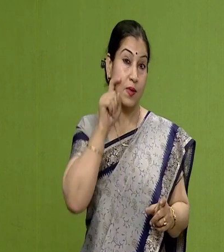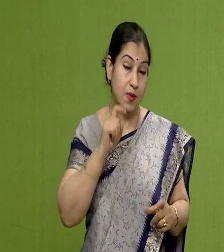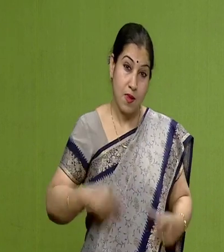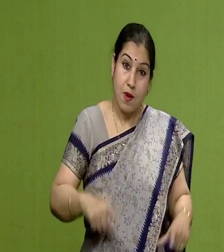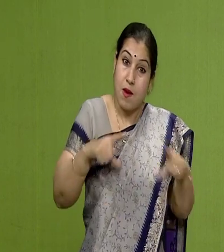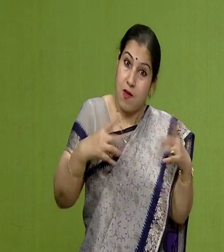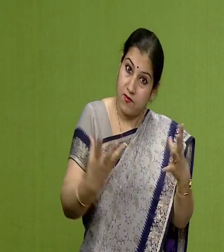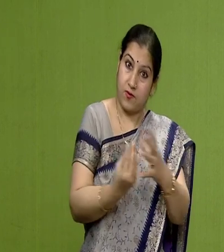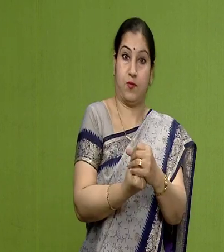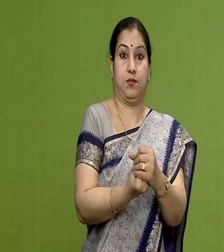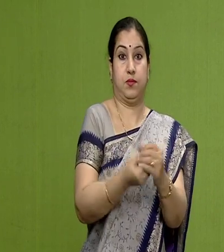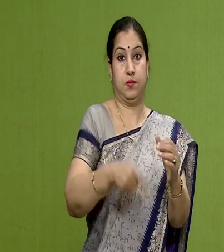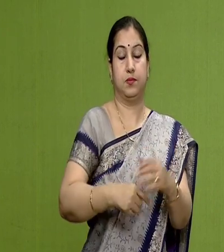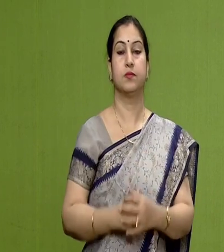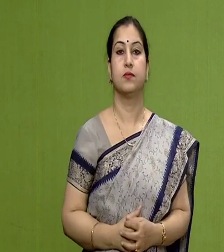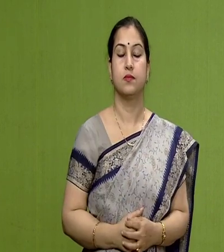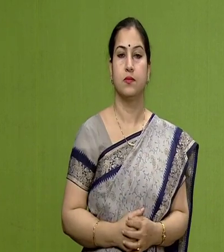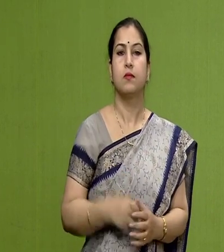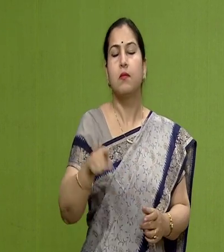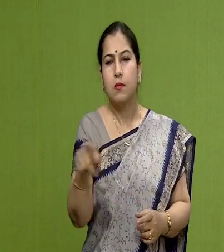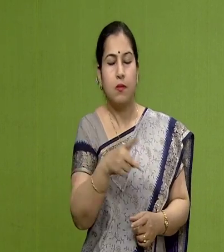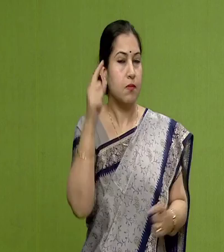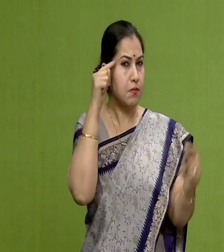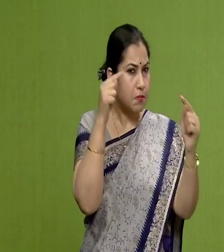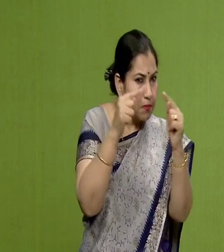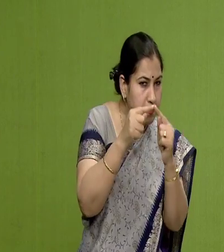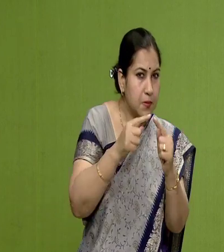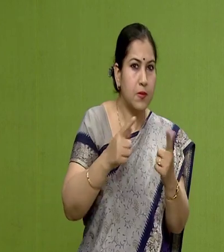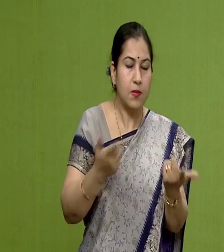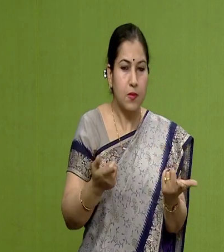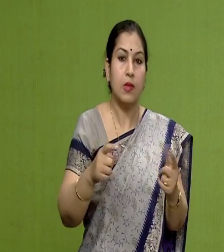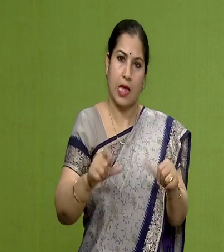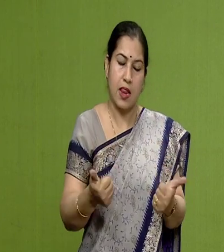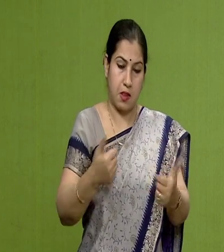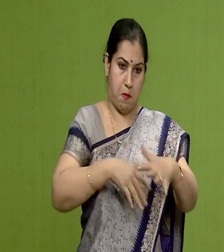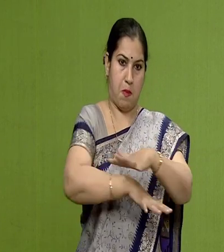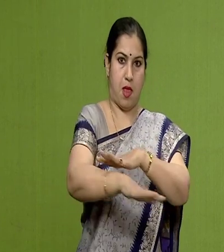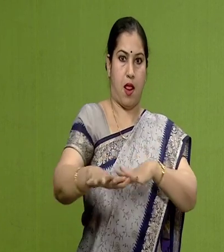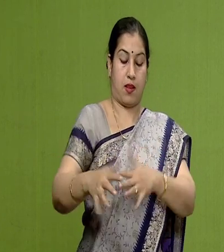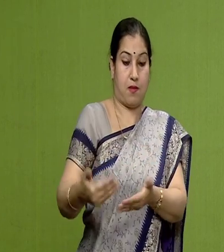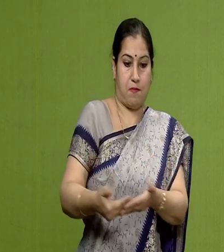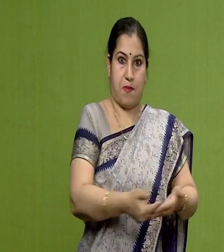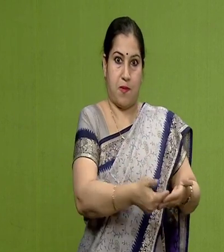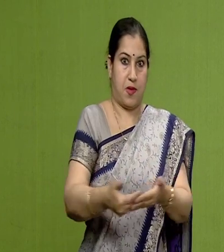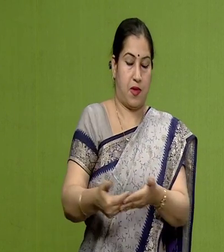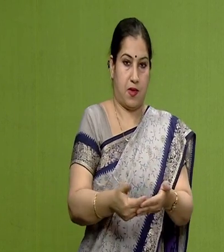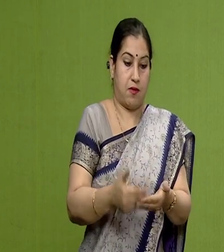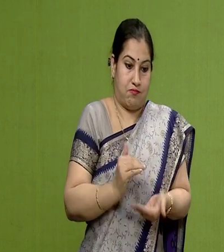life. On mutual agreement, they can plan for a baby to be born.